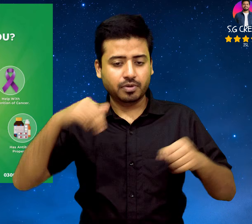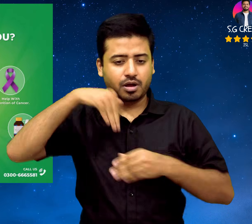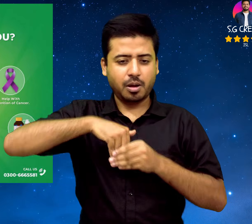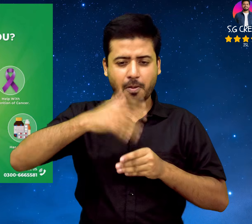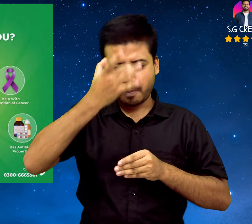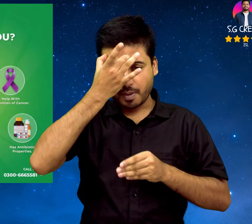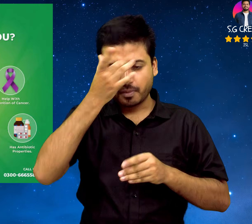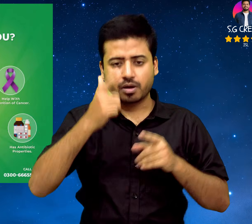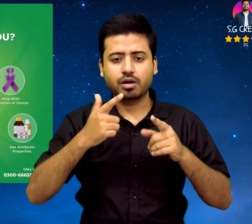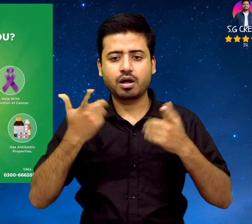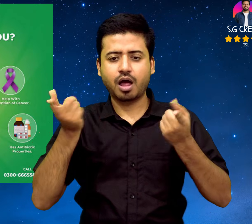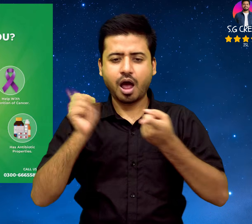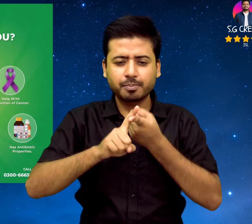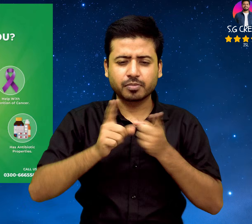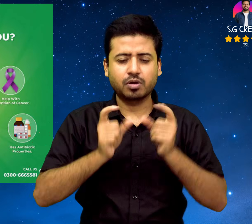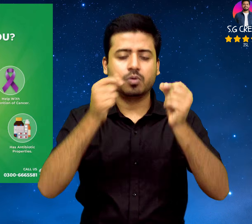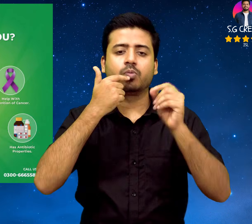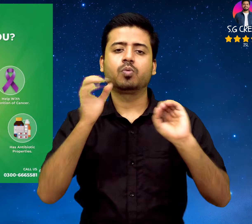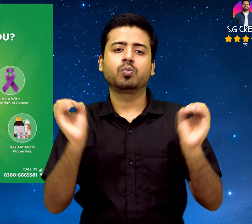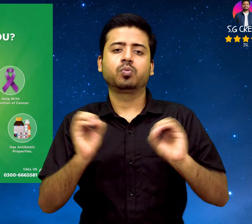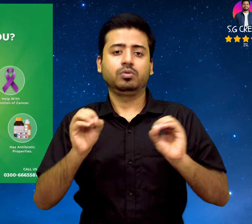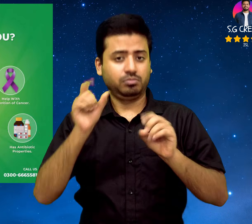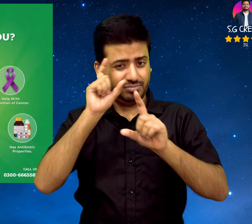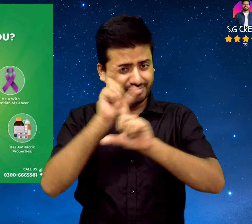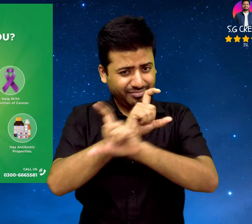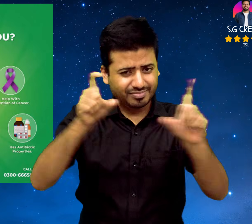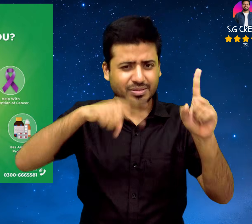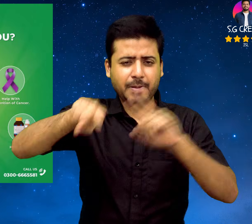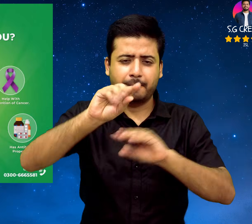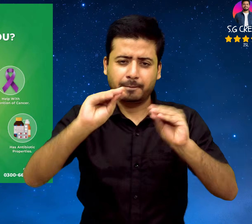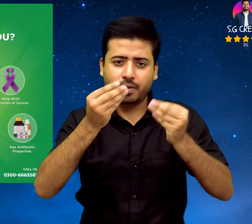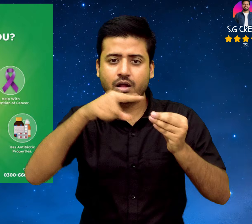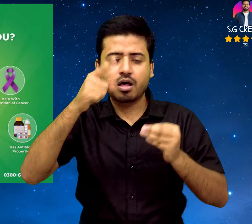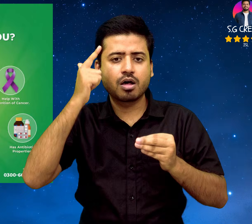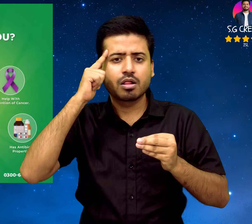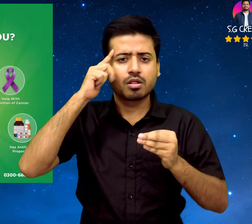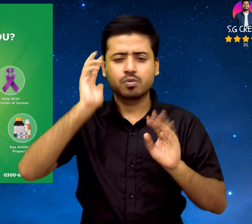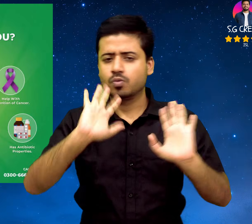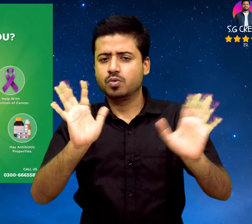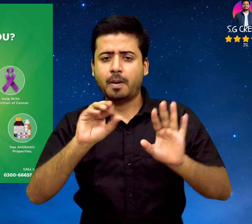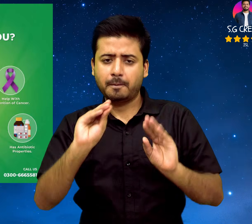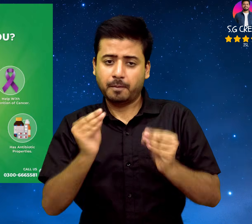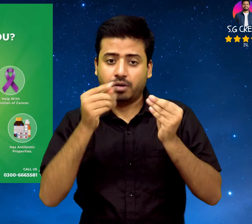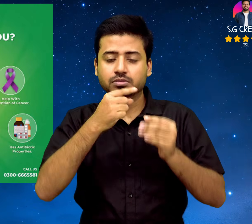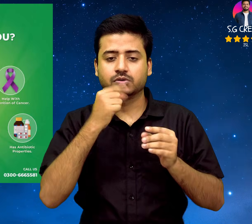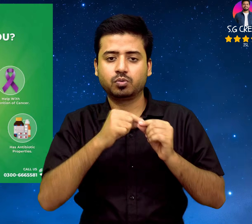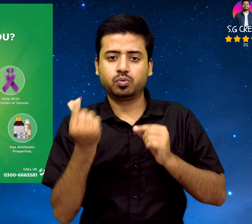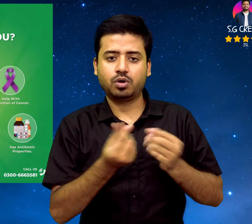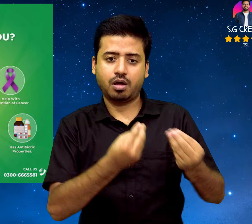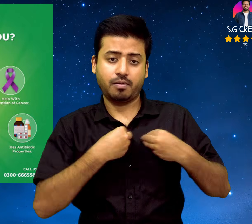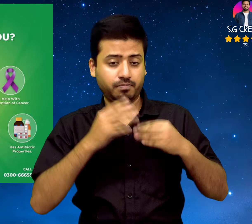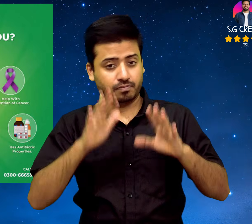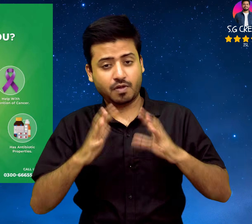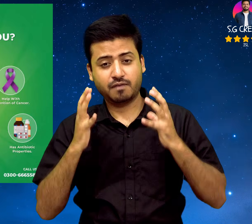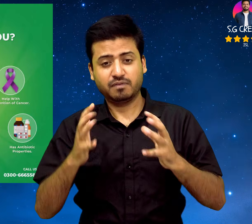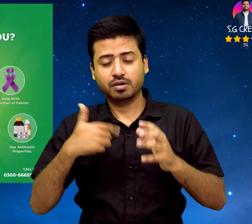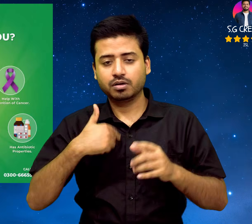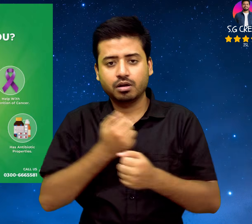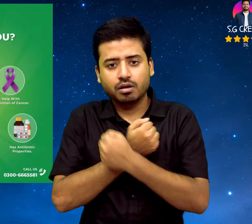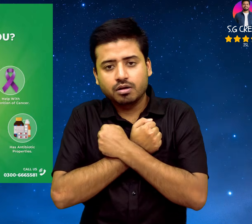in the stomach. Organosulfur compounds present in garlic and onions competitively inhibit the bacterial nitrate reductases